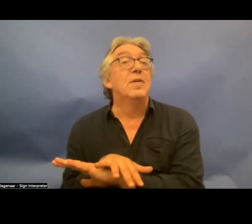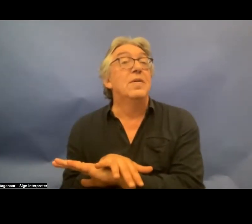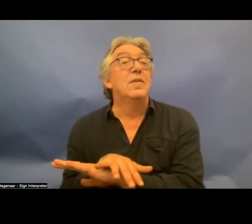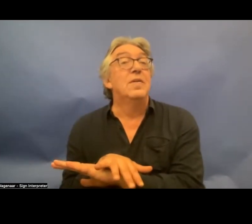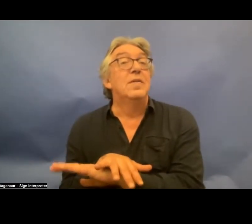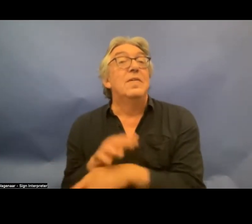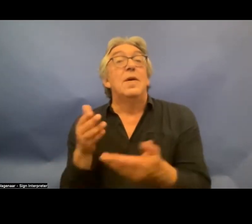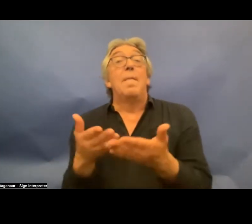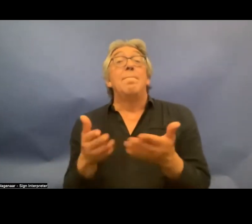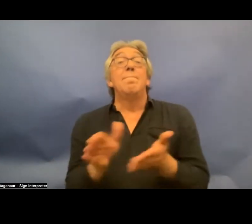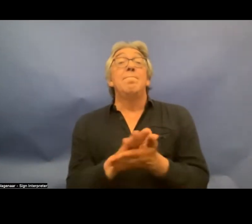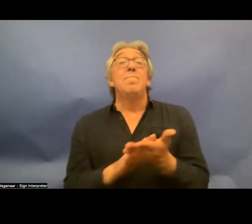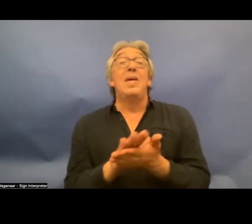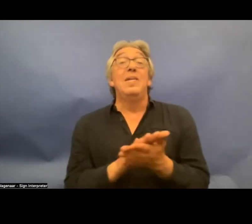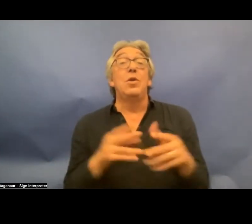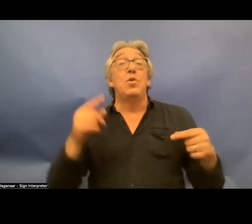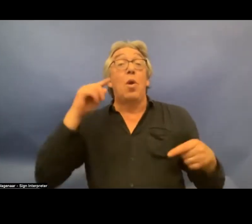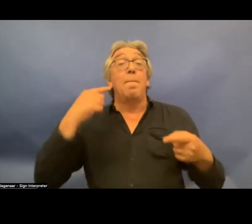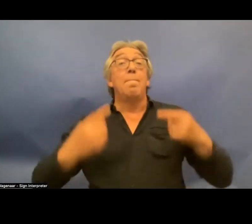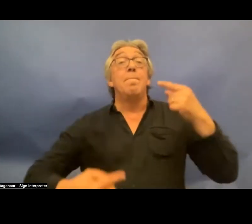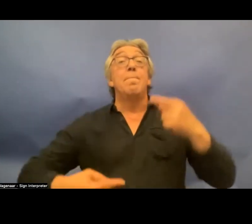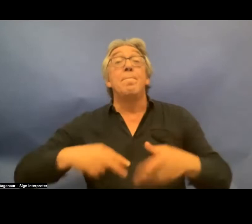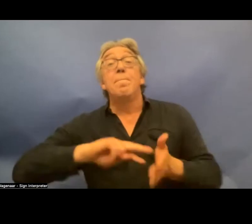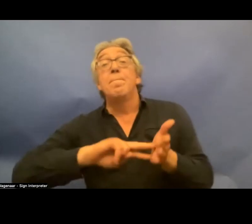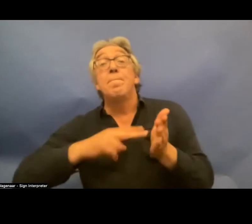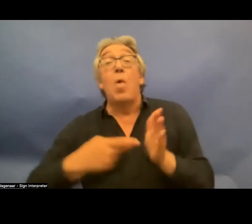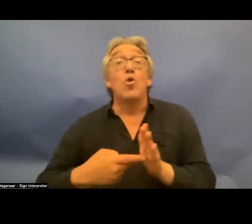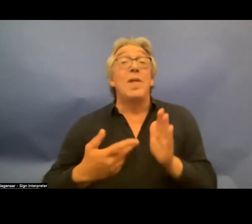on your agenda, and that is the issue, and that is a problem.